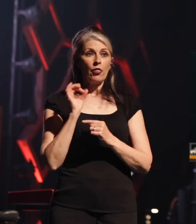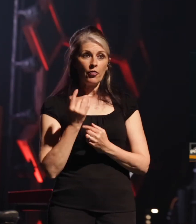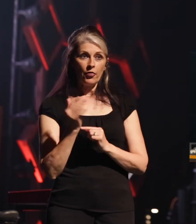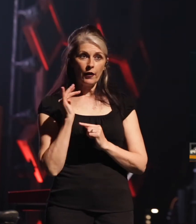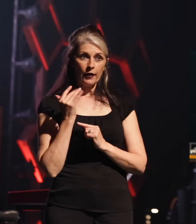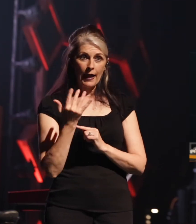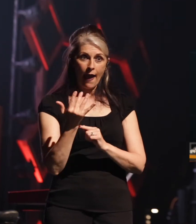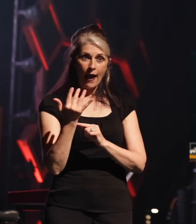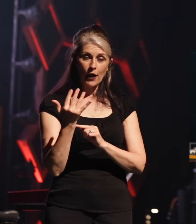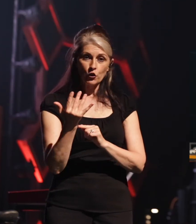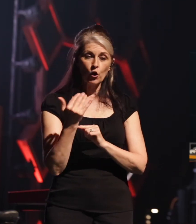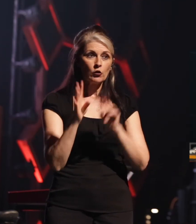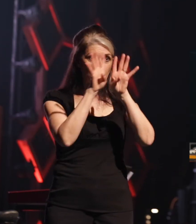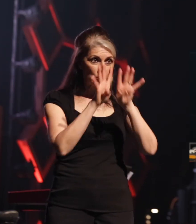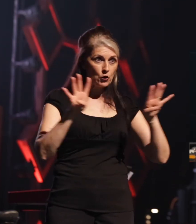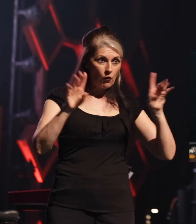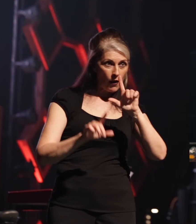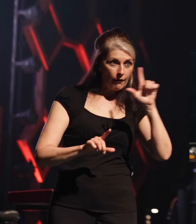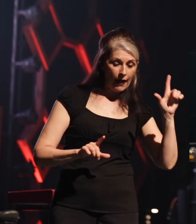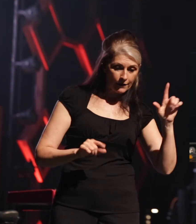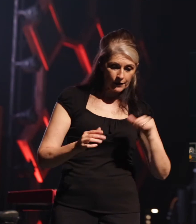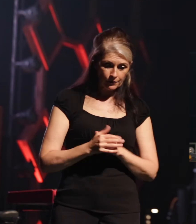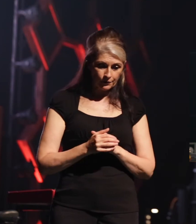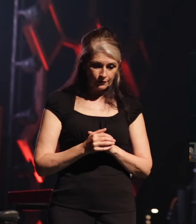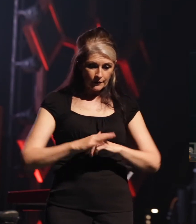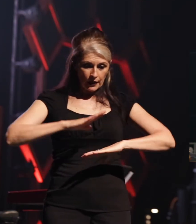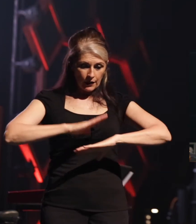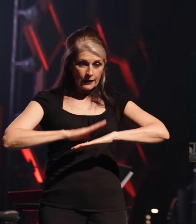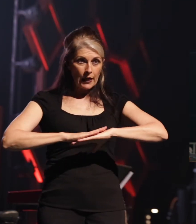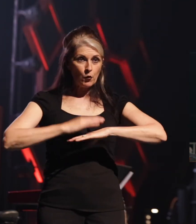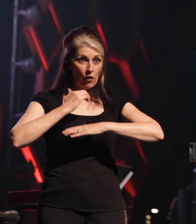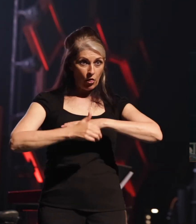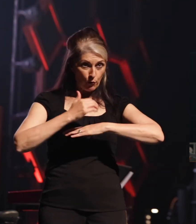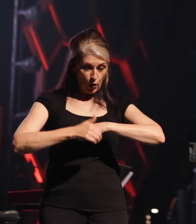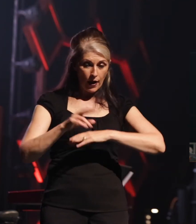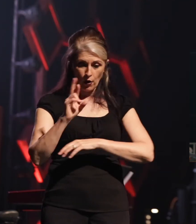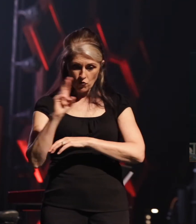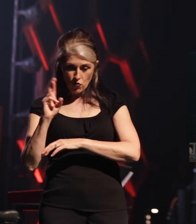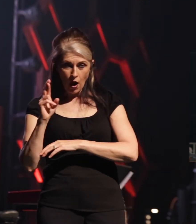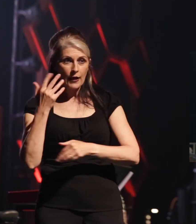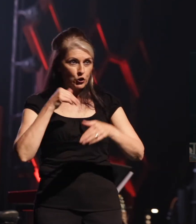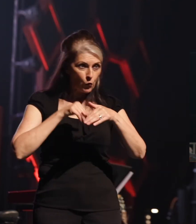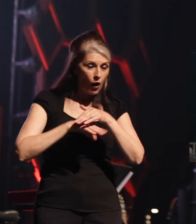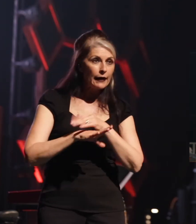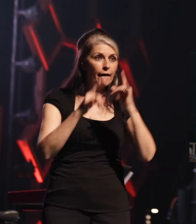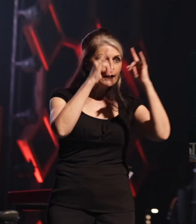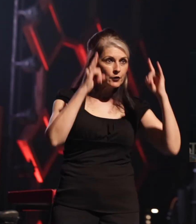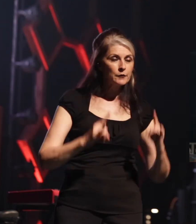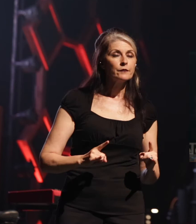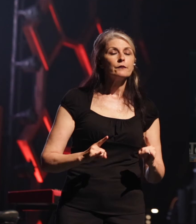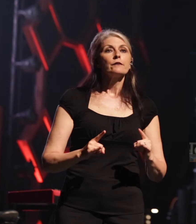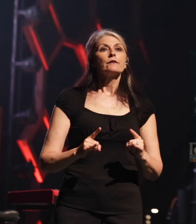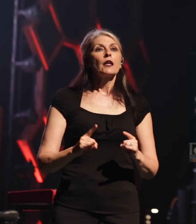the menorah on the left-hand side. The table with the bread of the presence right there on the right as you're walking in. The altar of the incense that the high priest would take